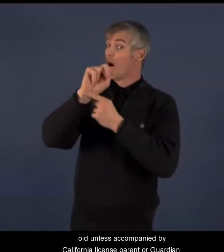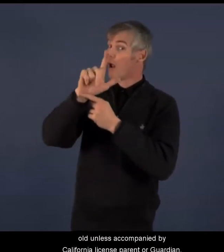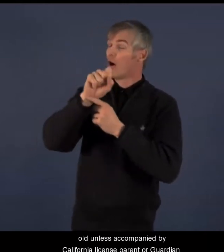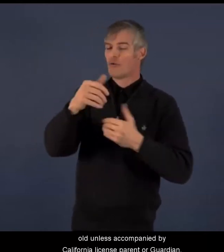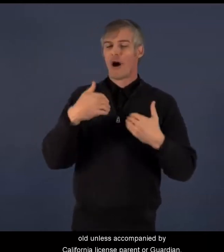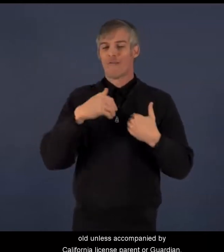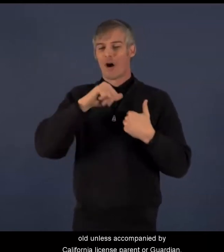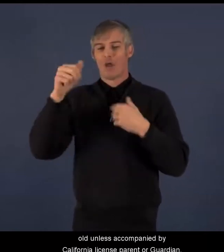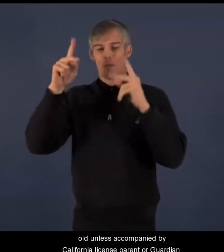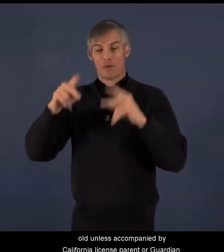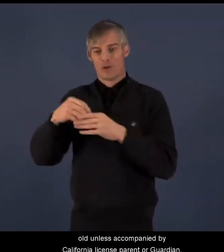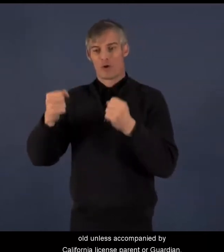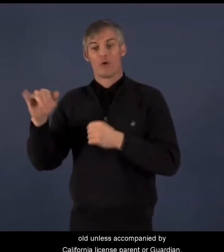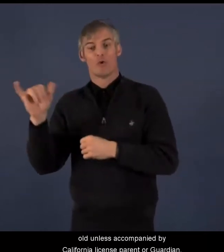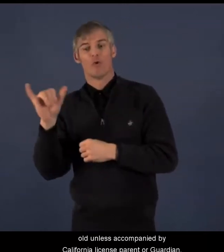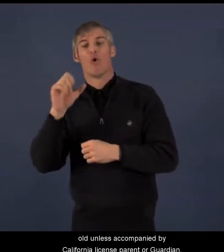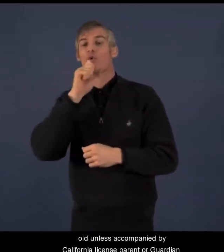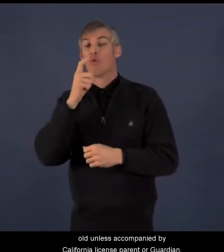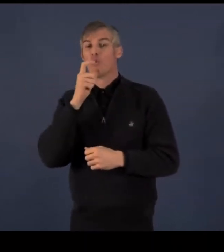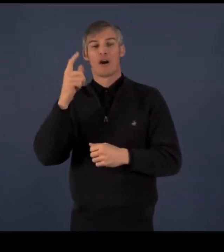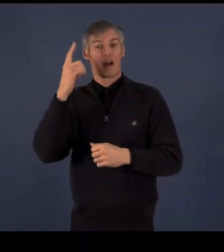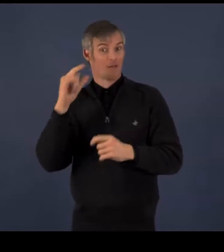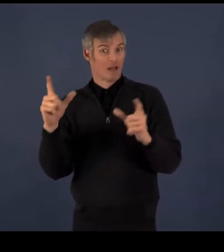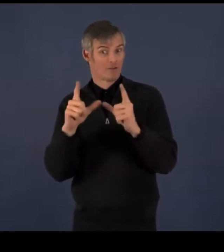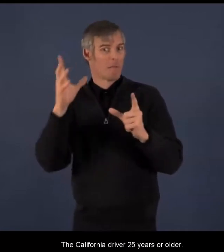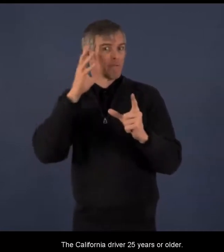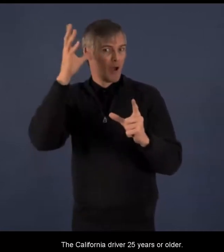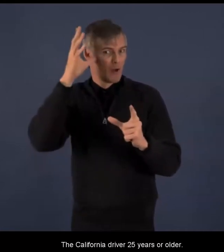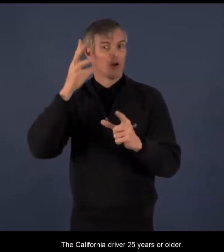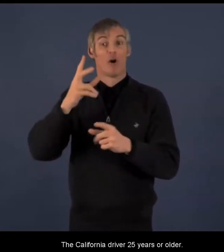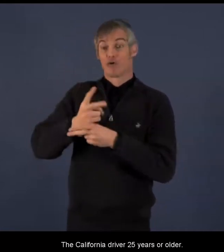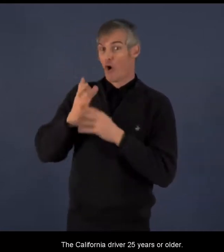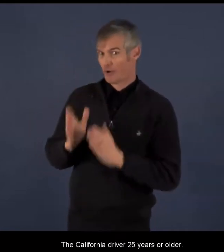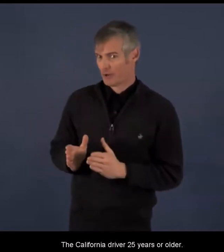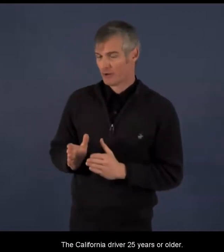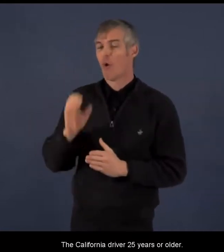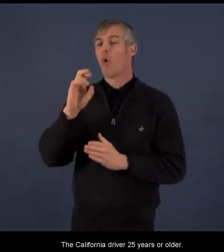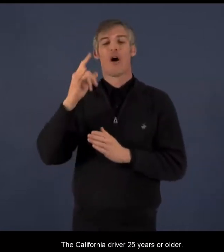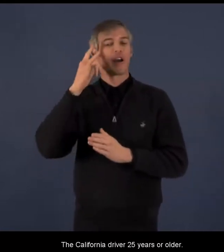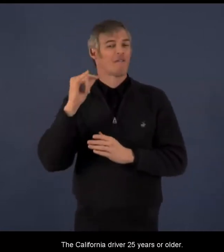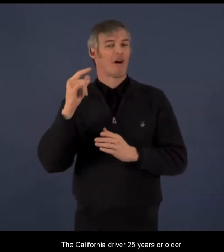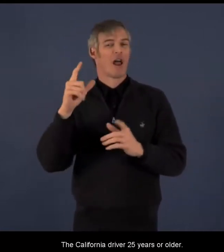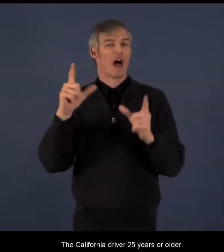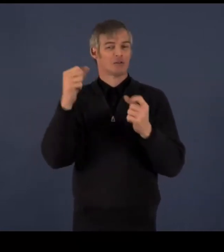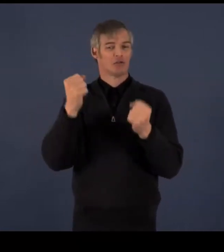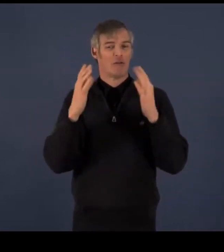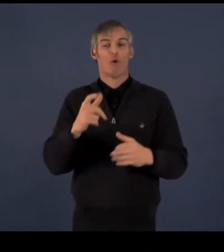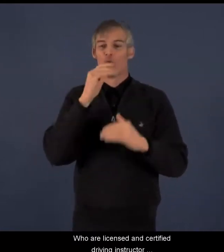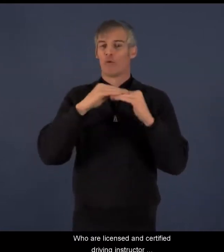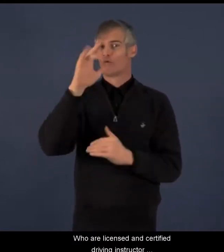by a California licensed parent or guardian, a California driver 25 years or older, or a licensed